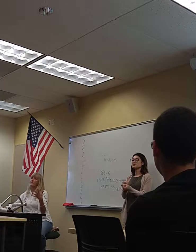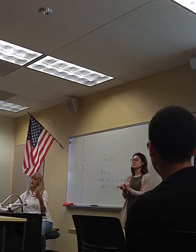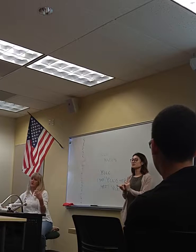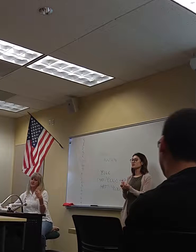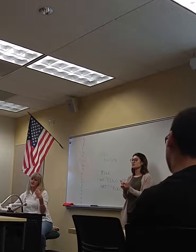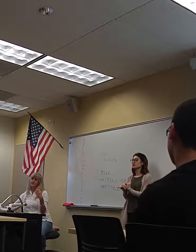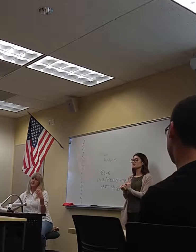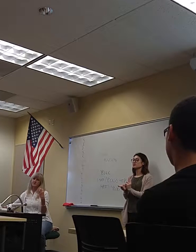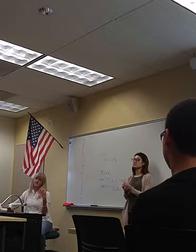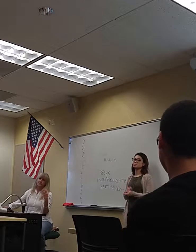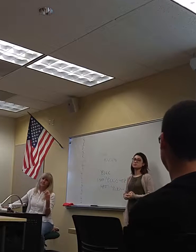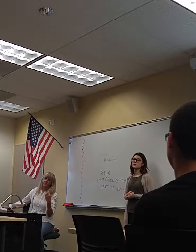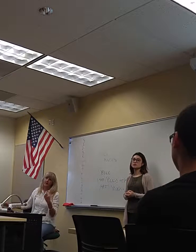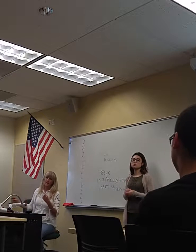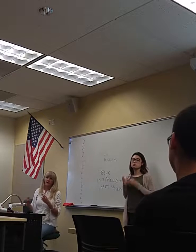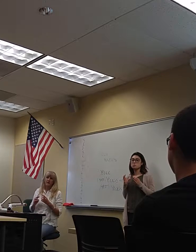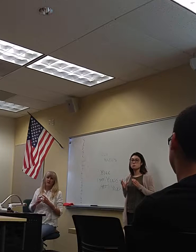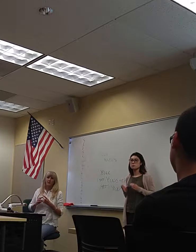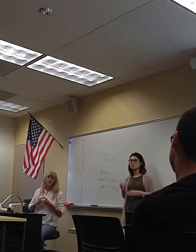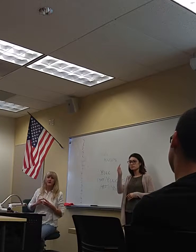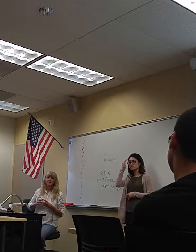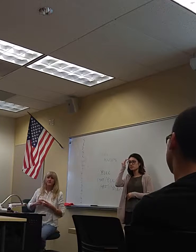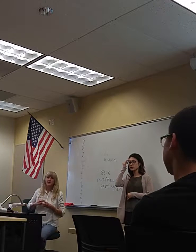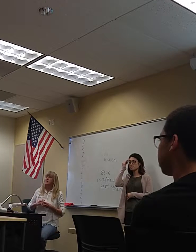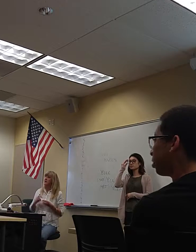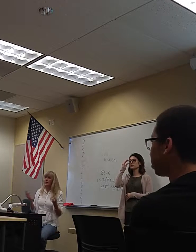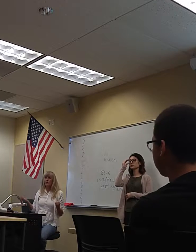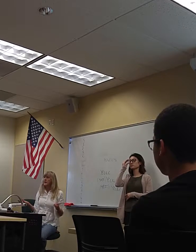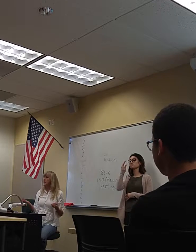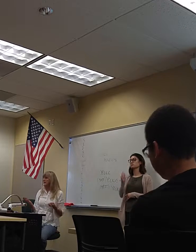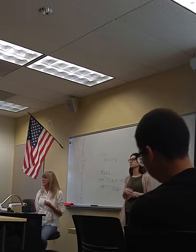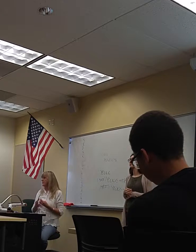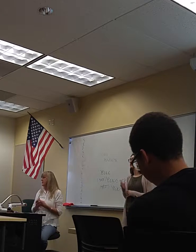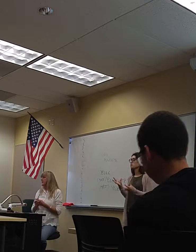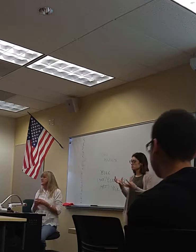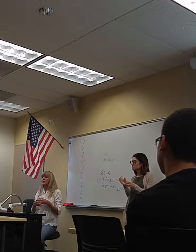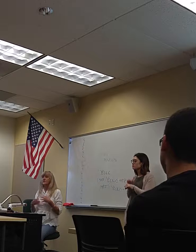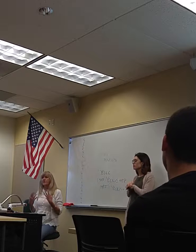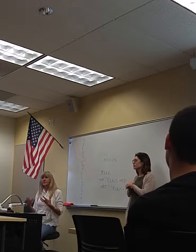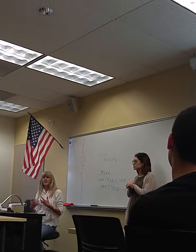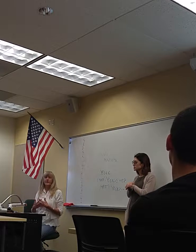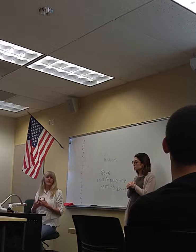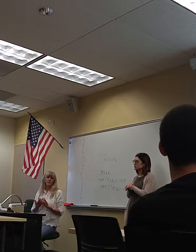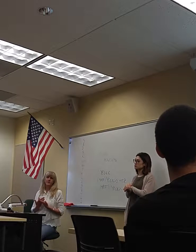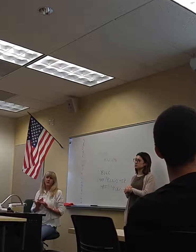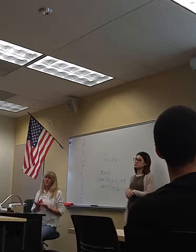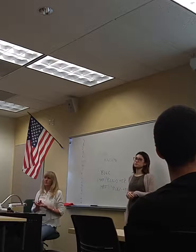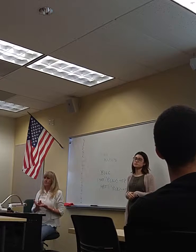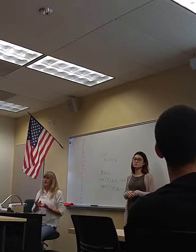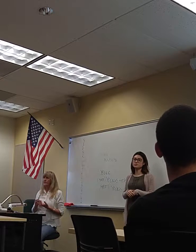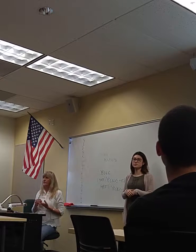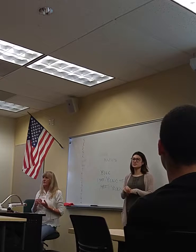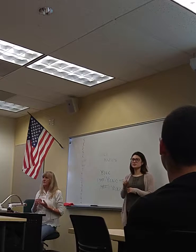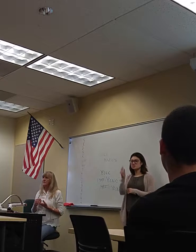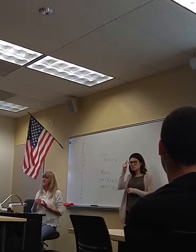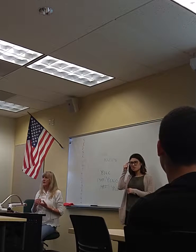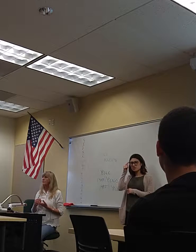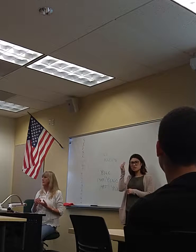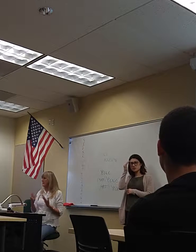about our consumers? English. Pardon me? English. Yeah, they want English. So do you think that they would know the word playful or be